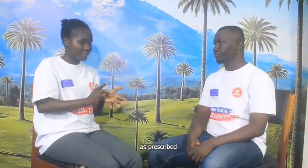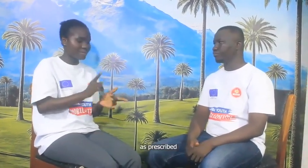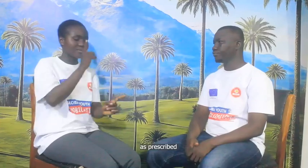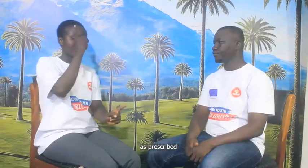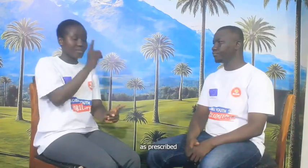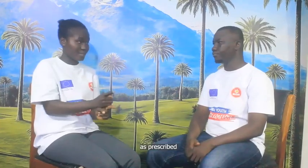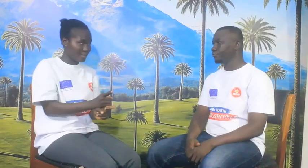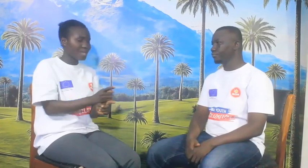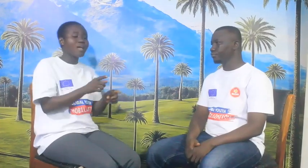as prescribed